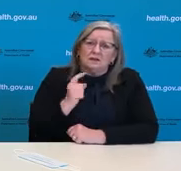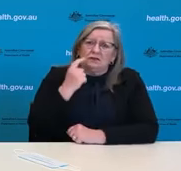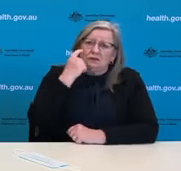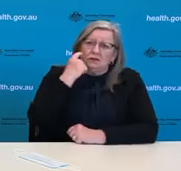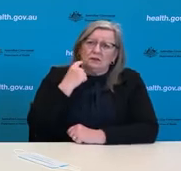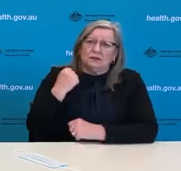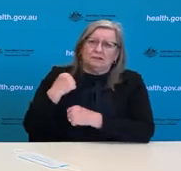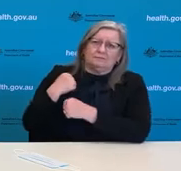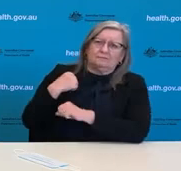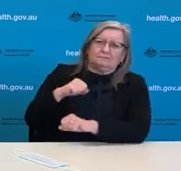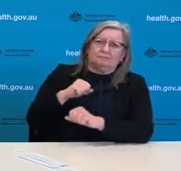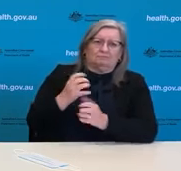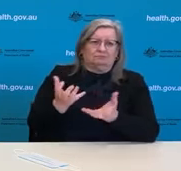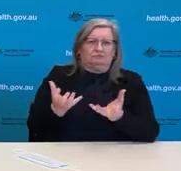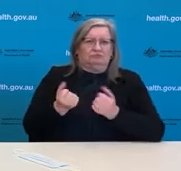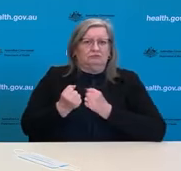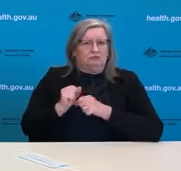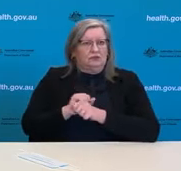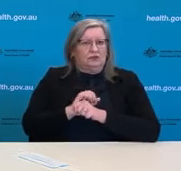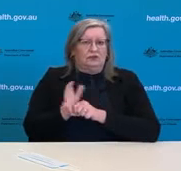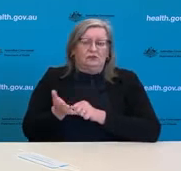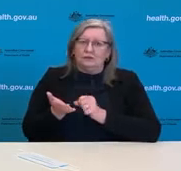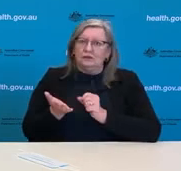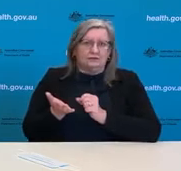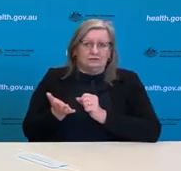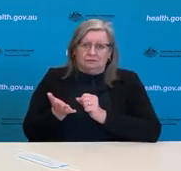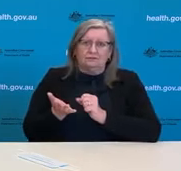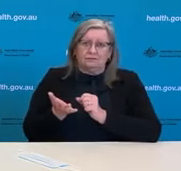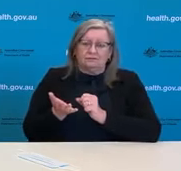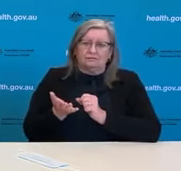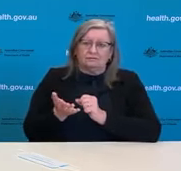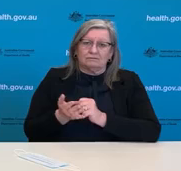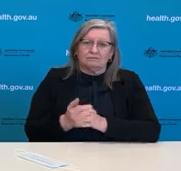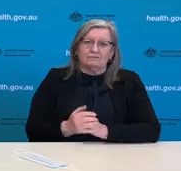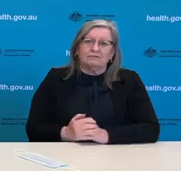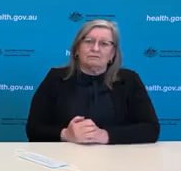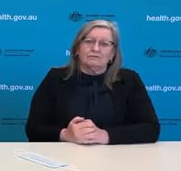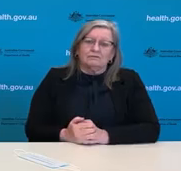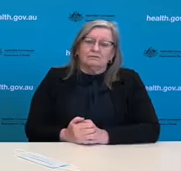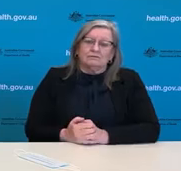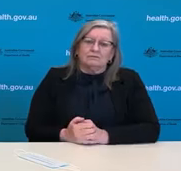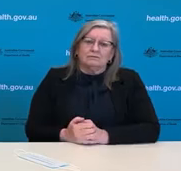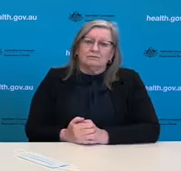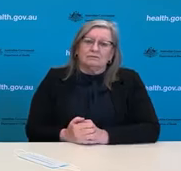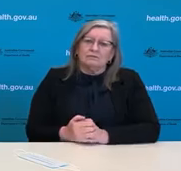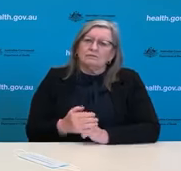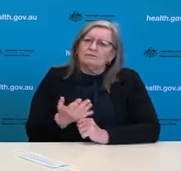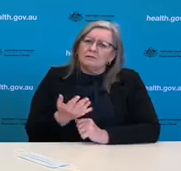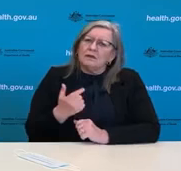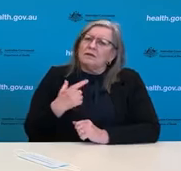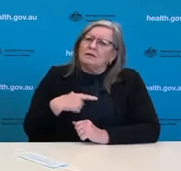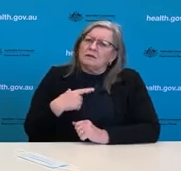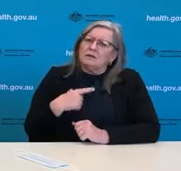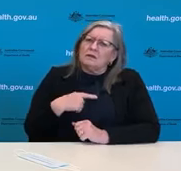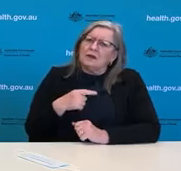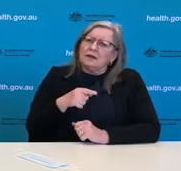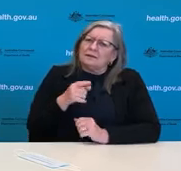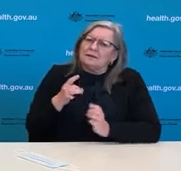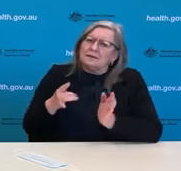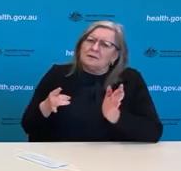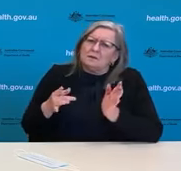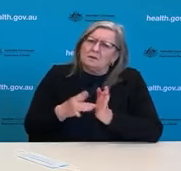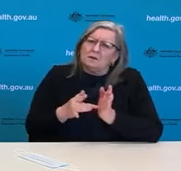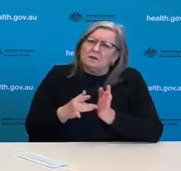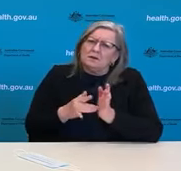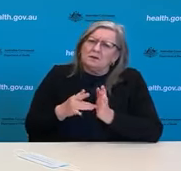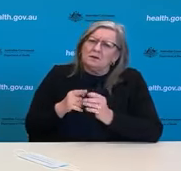being infected with COVID-19 in the first place. And that's why it's so important that we